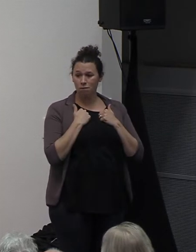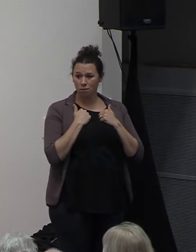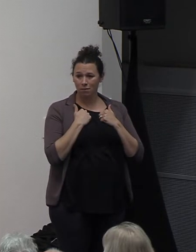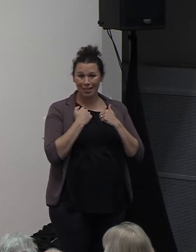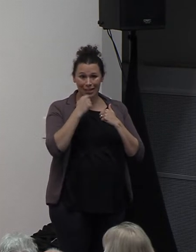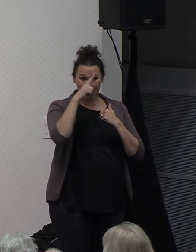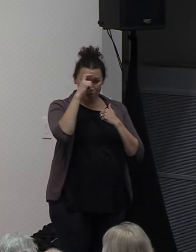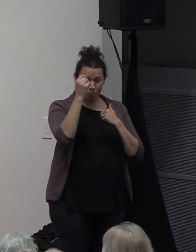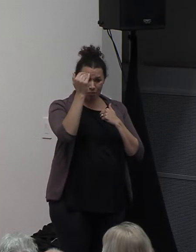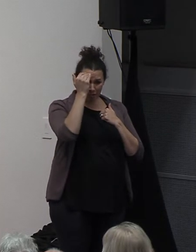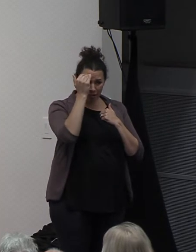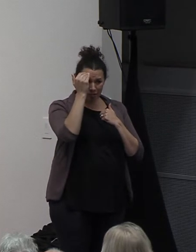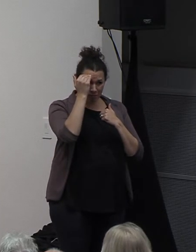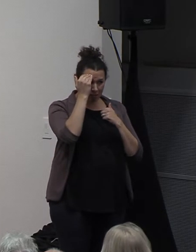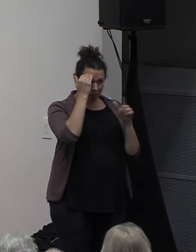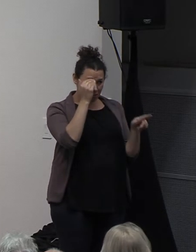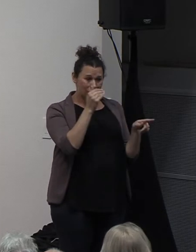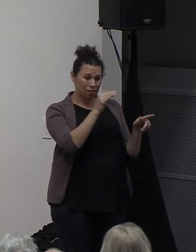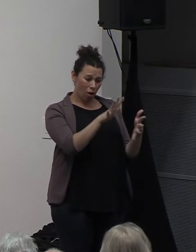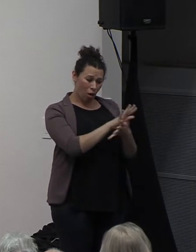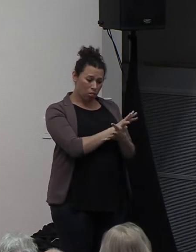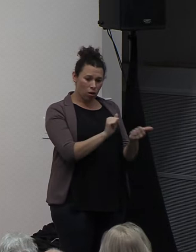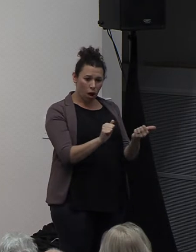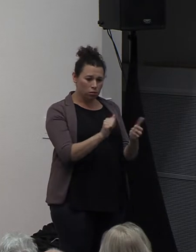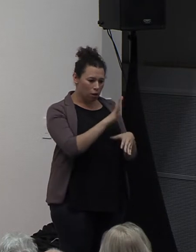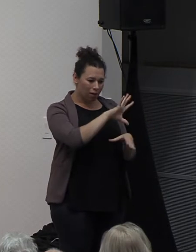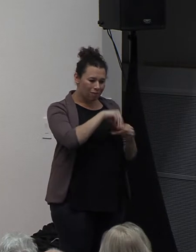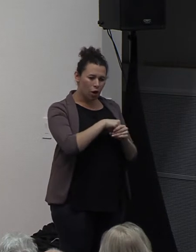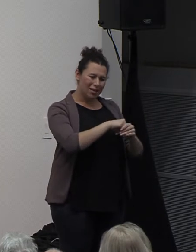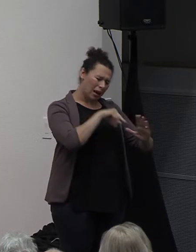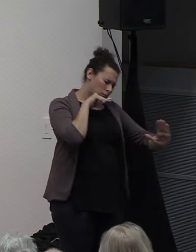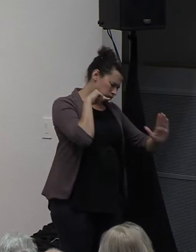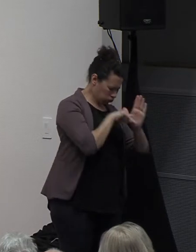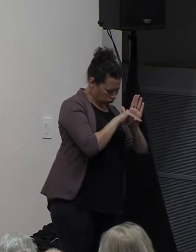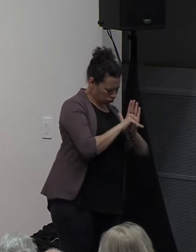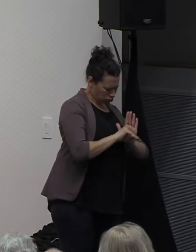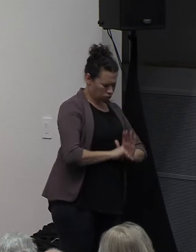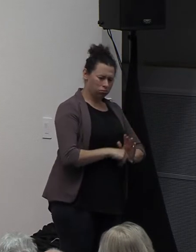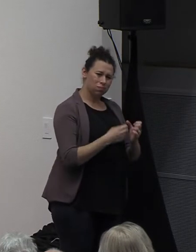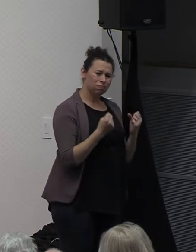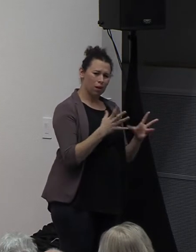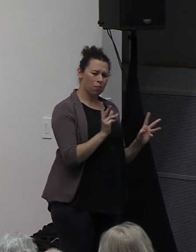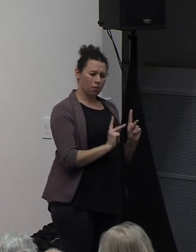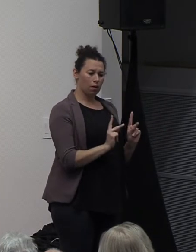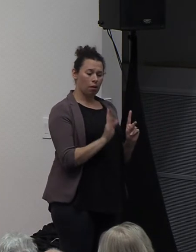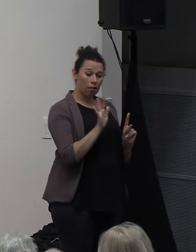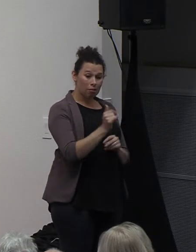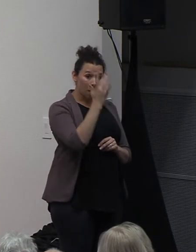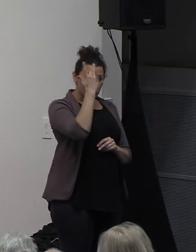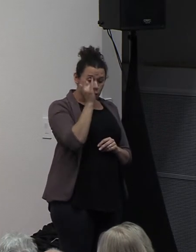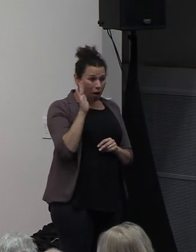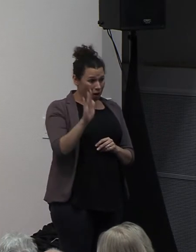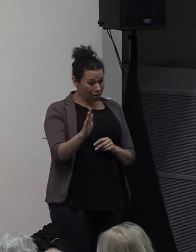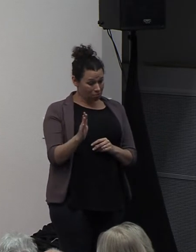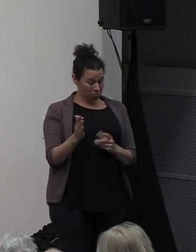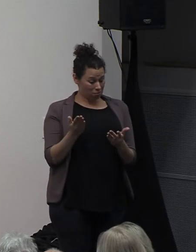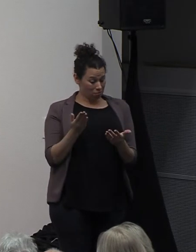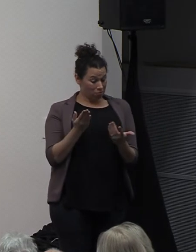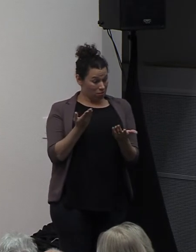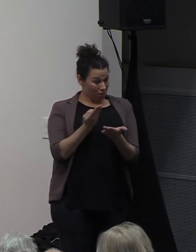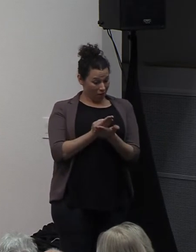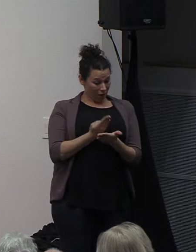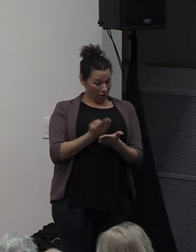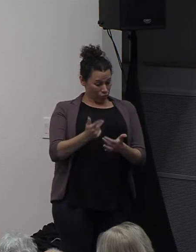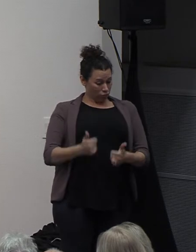of the genocidal context of the Holocaust, which makes their stories of survival so exceptional.